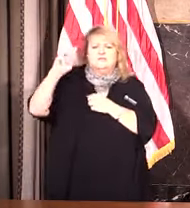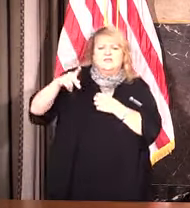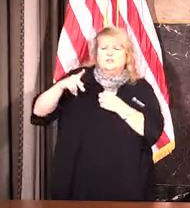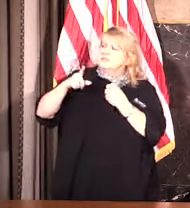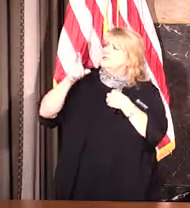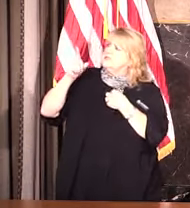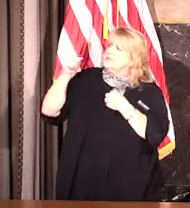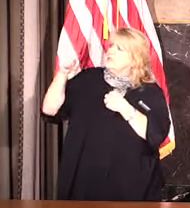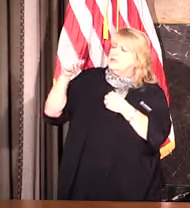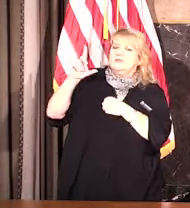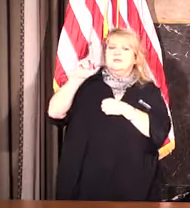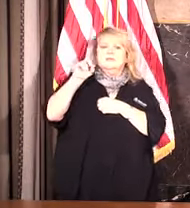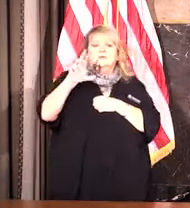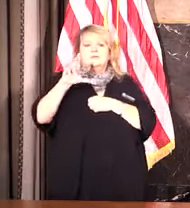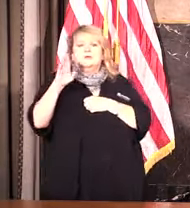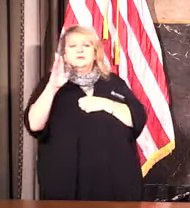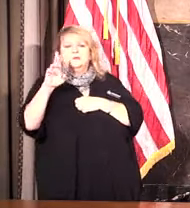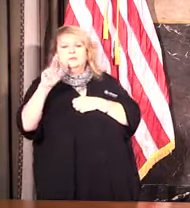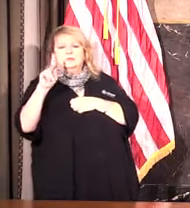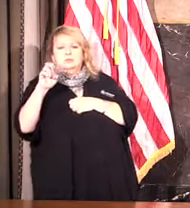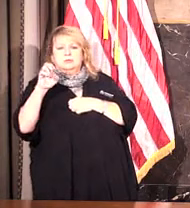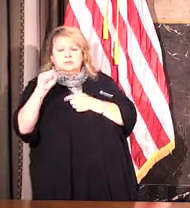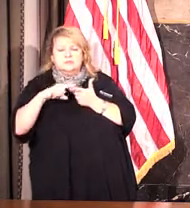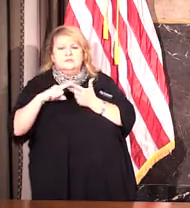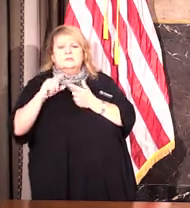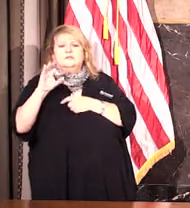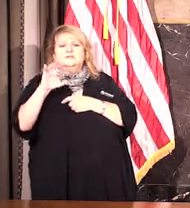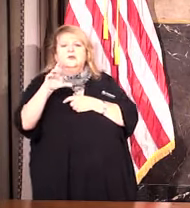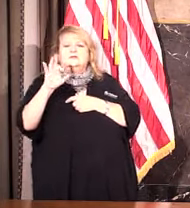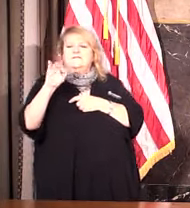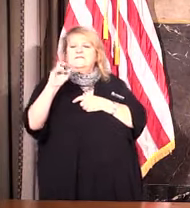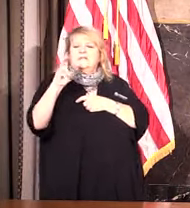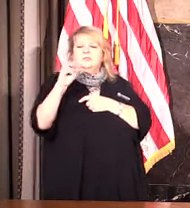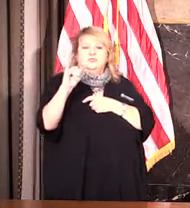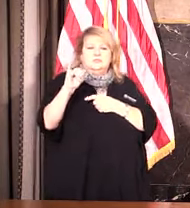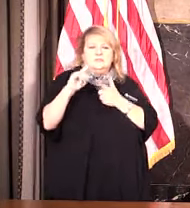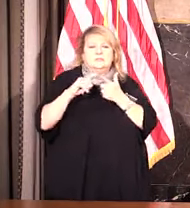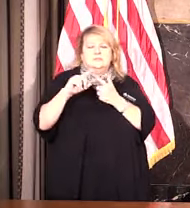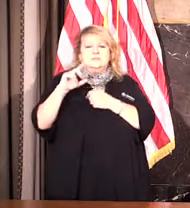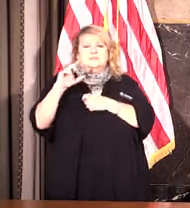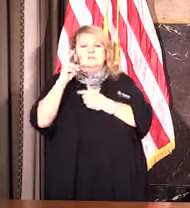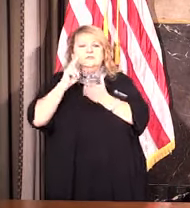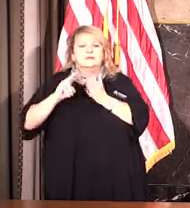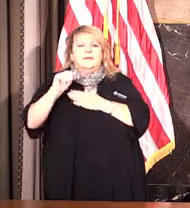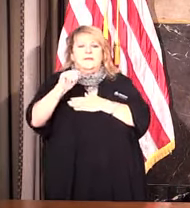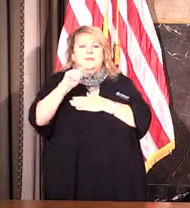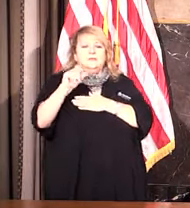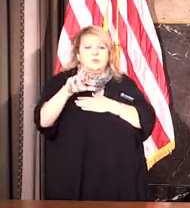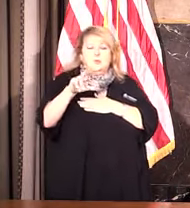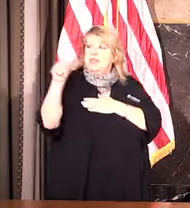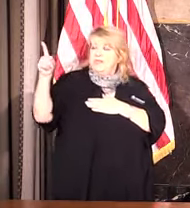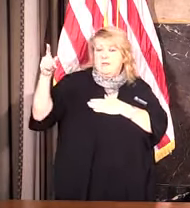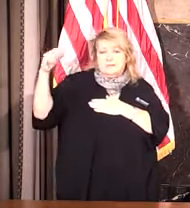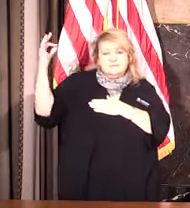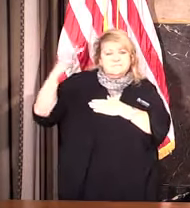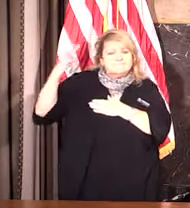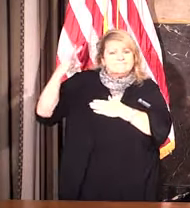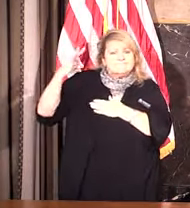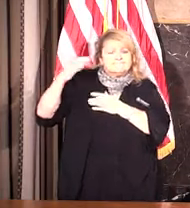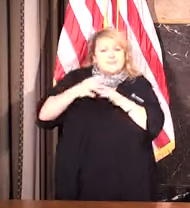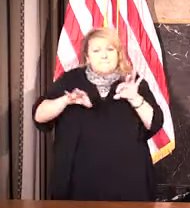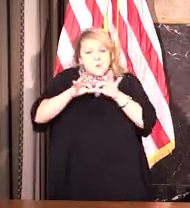him and Dr. Birx and Dr. Fauci and Dr. Redfield and Secretary Azar all stressing the importance of all the restrictions and